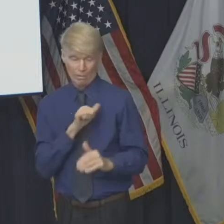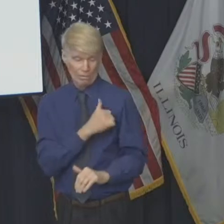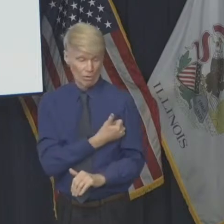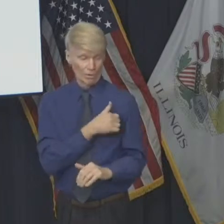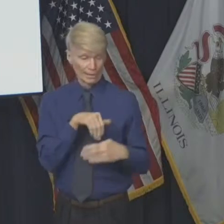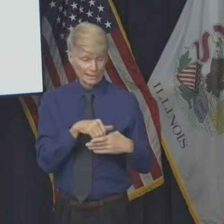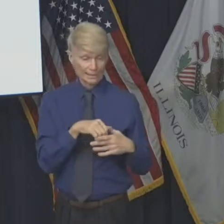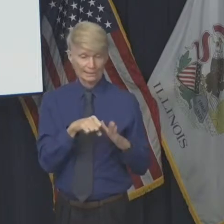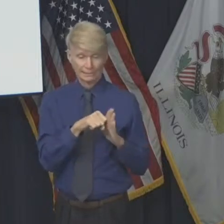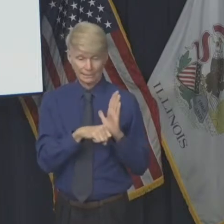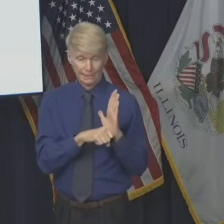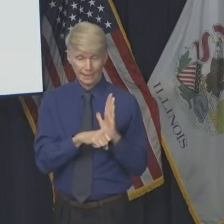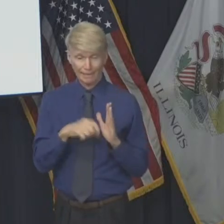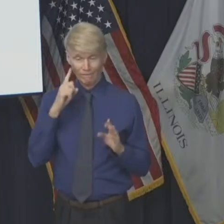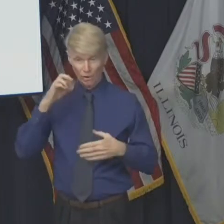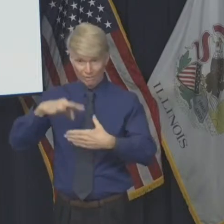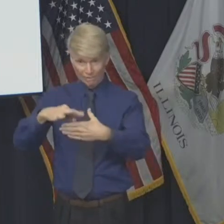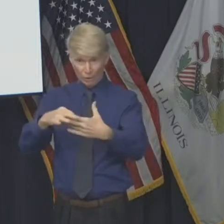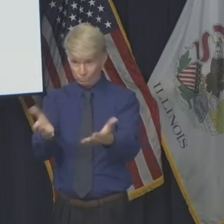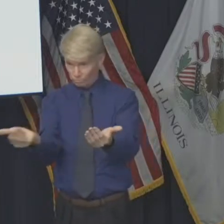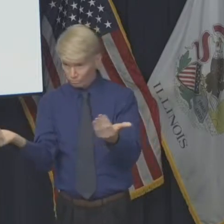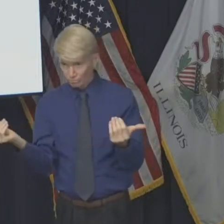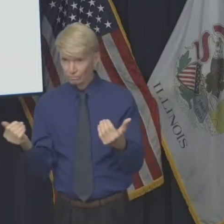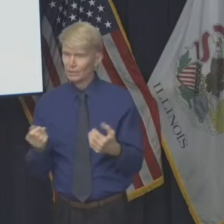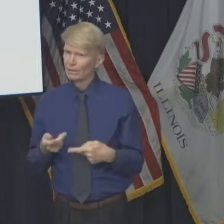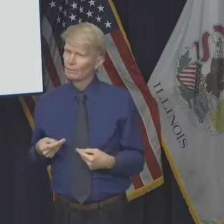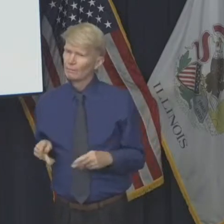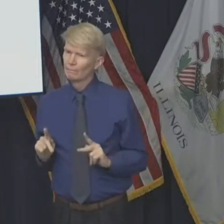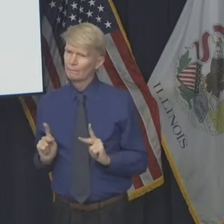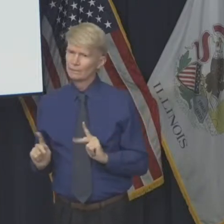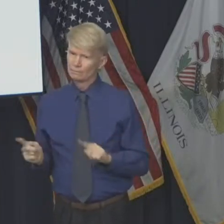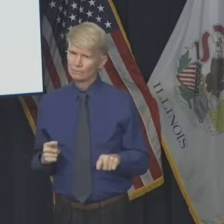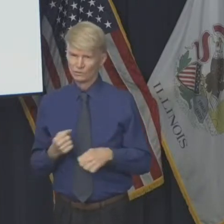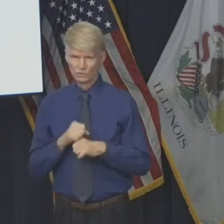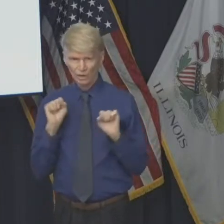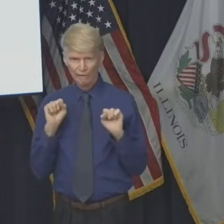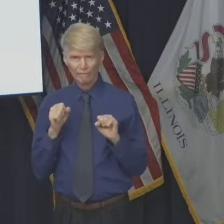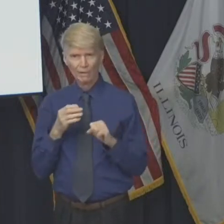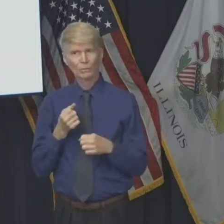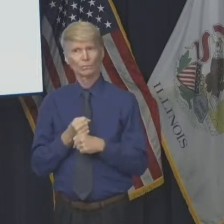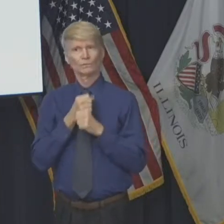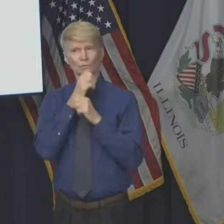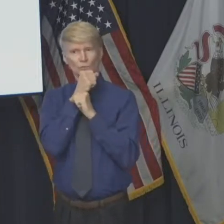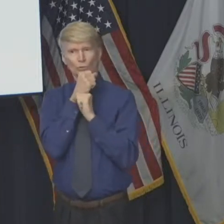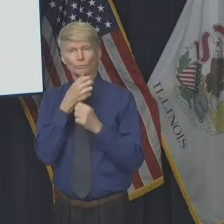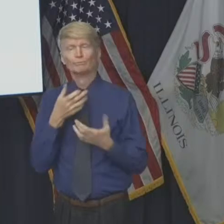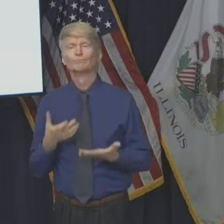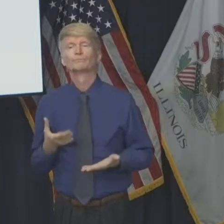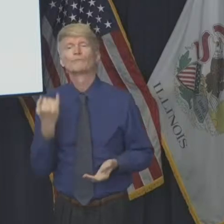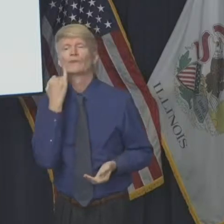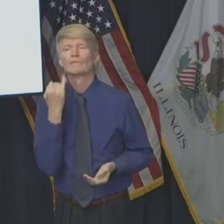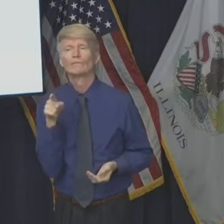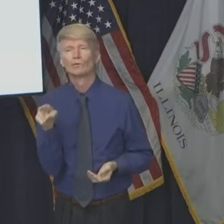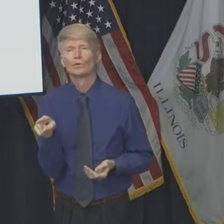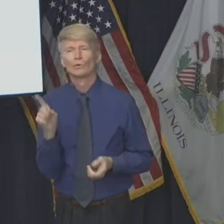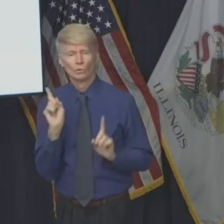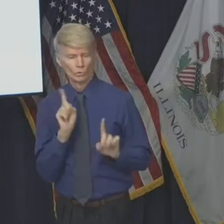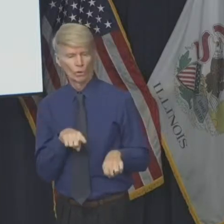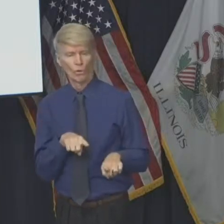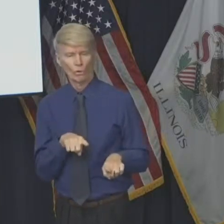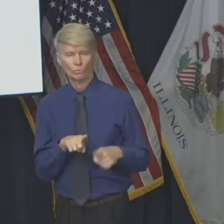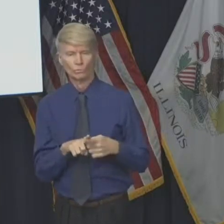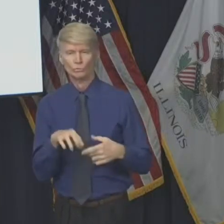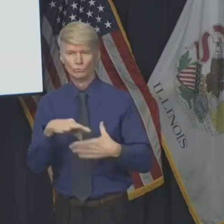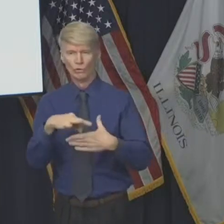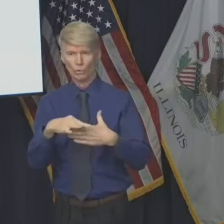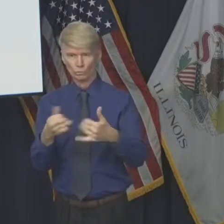allow every voter to cast a ballot safely and securely. If you're headed to the polls today, please